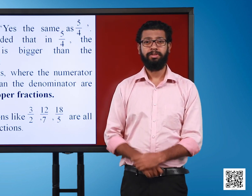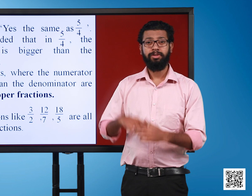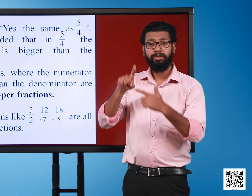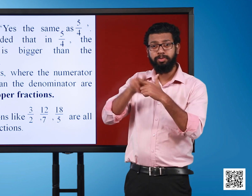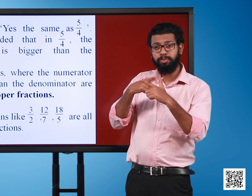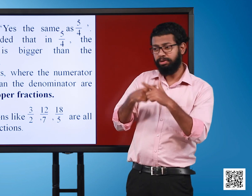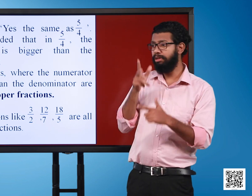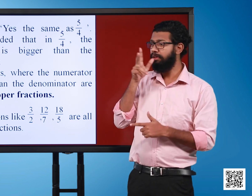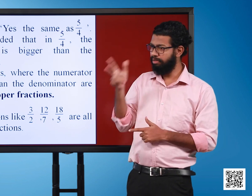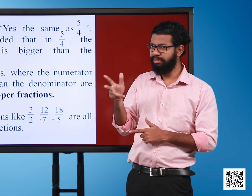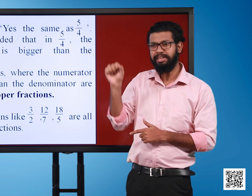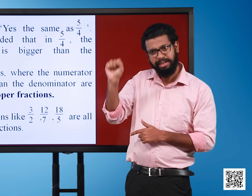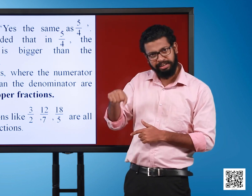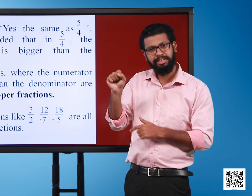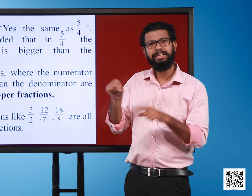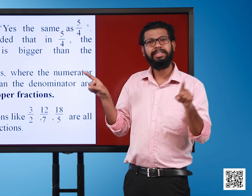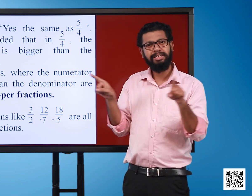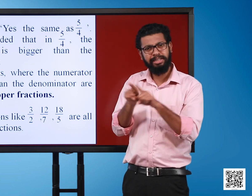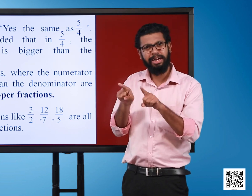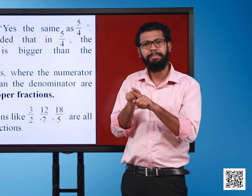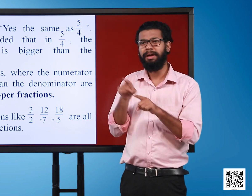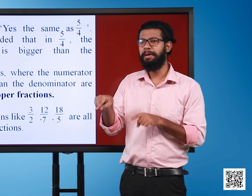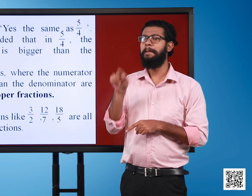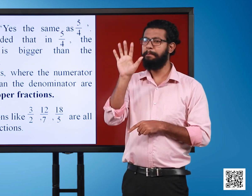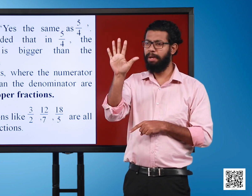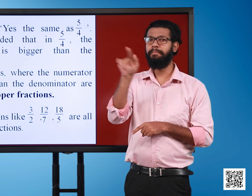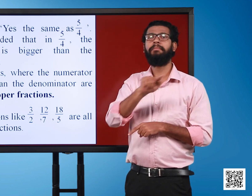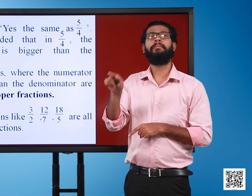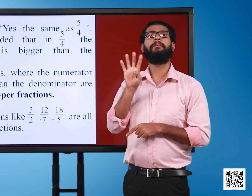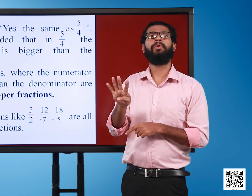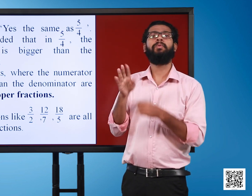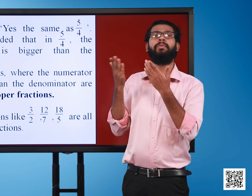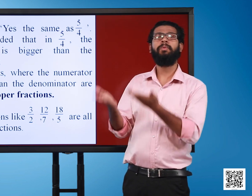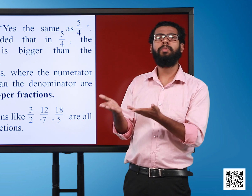John said, "Yes, the same as 5 upon 4.